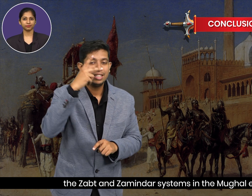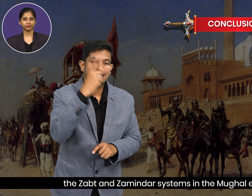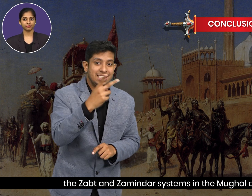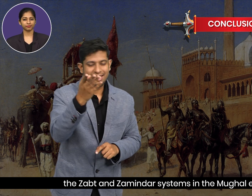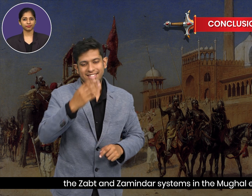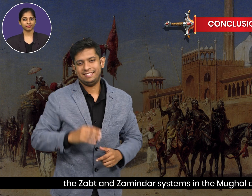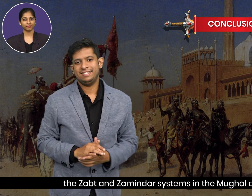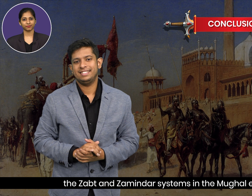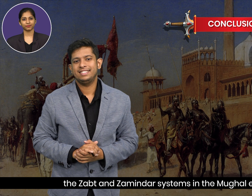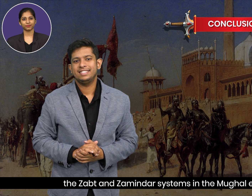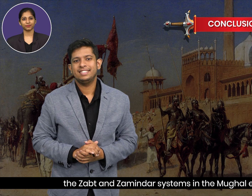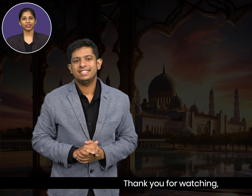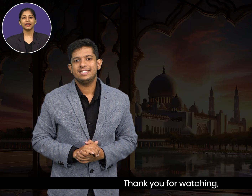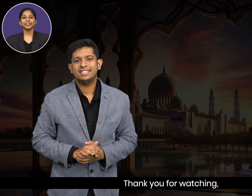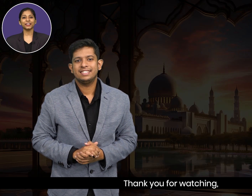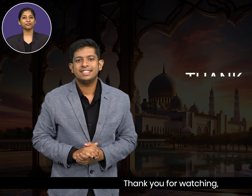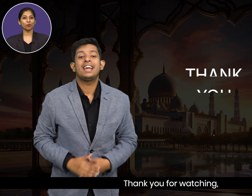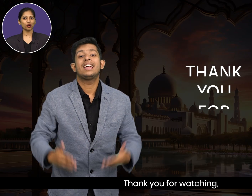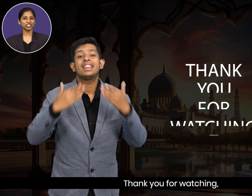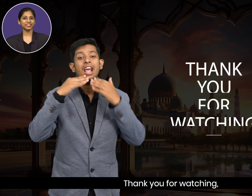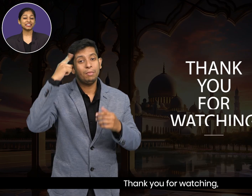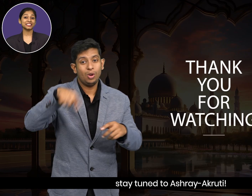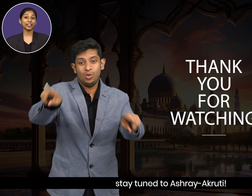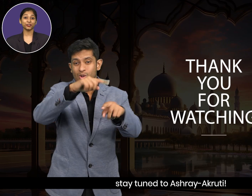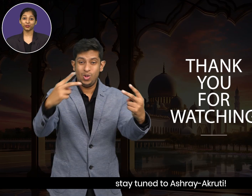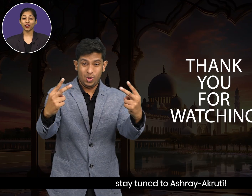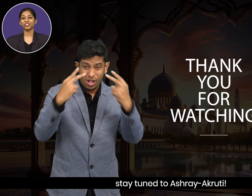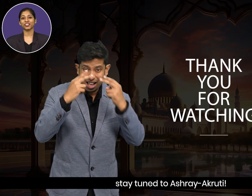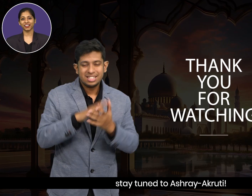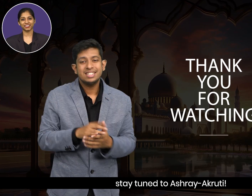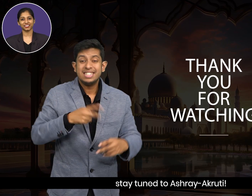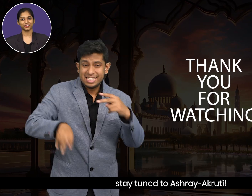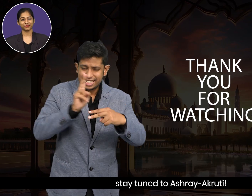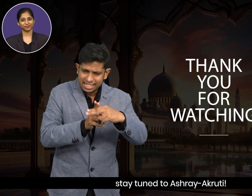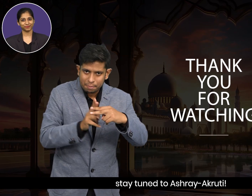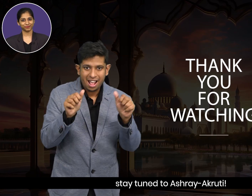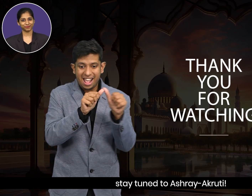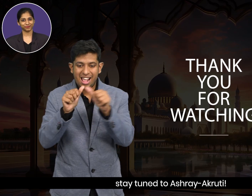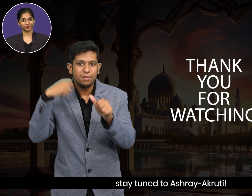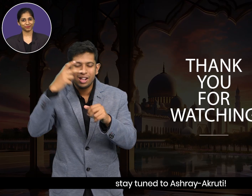Thank you for watching. Stay tuned to Ashray Akruti.